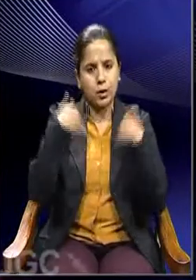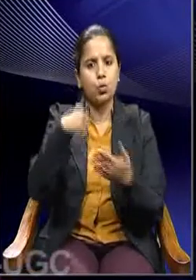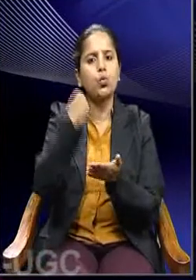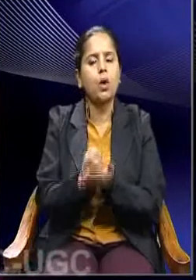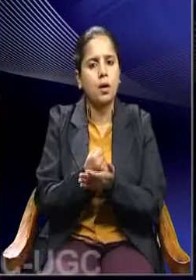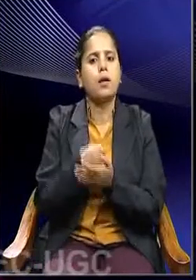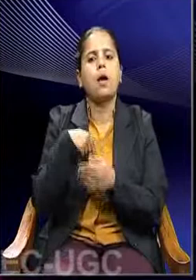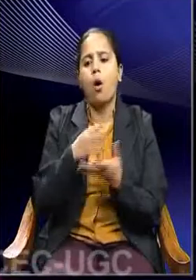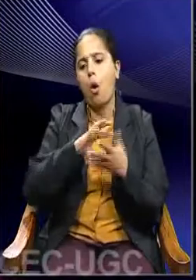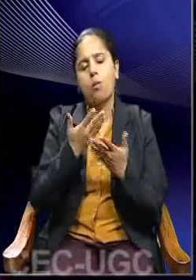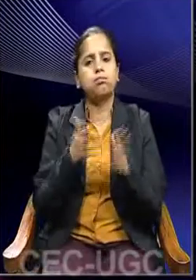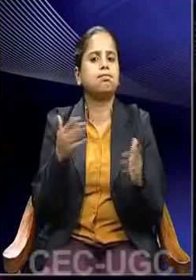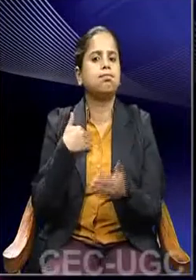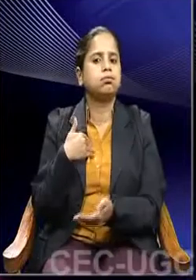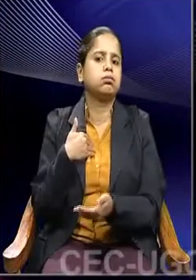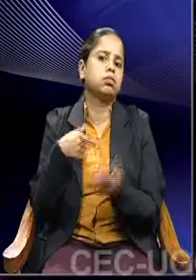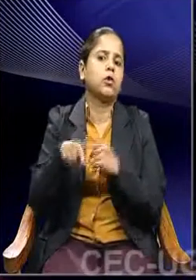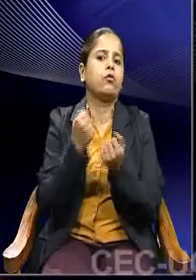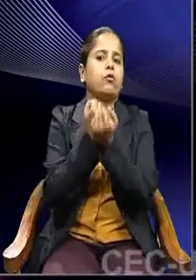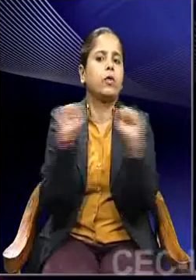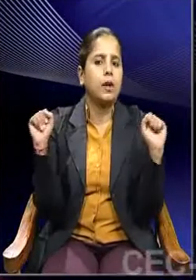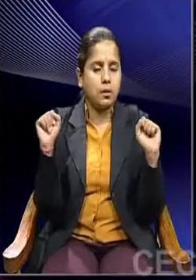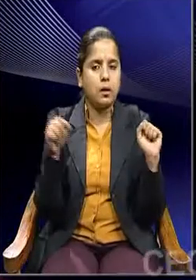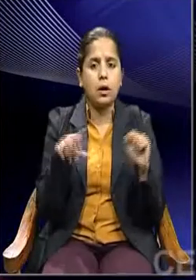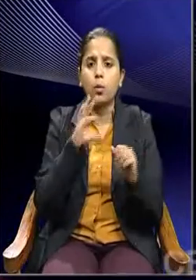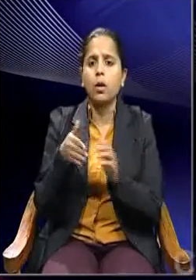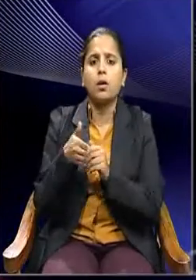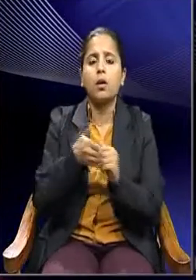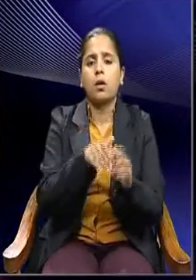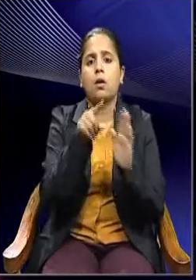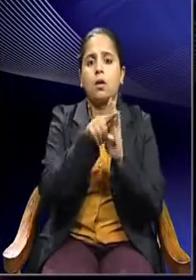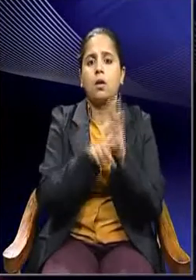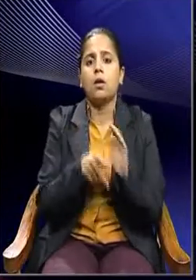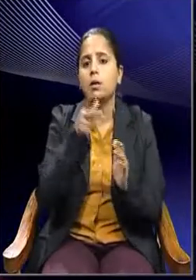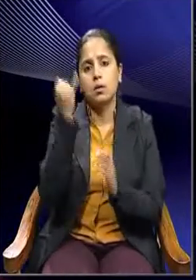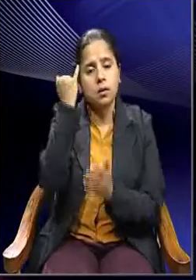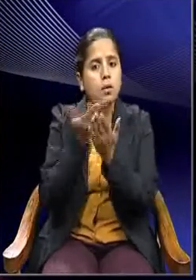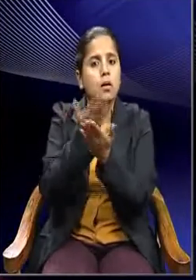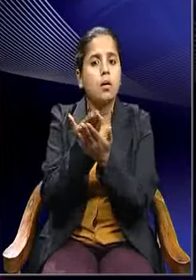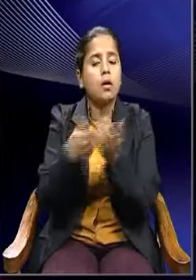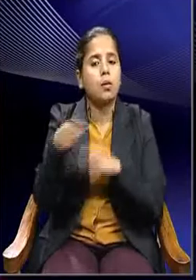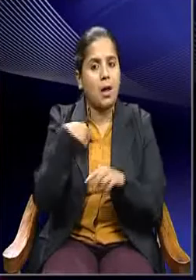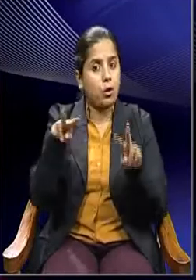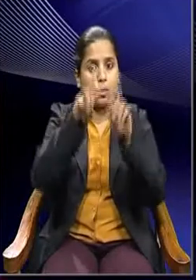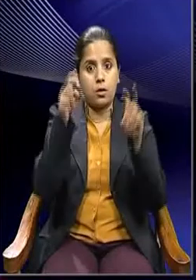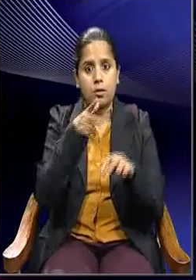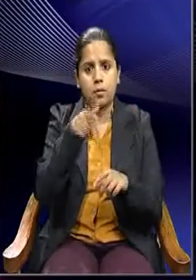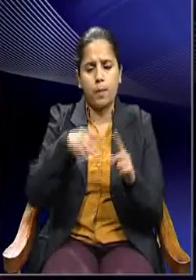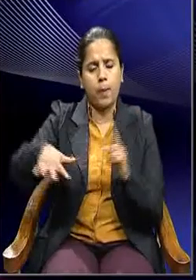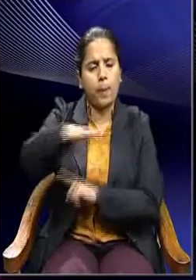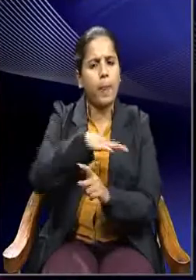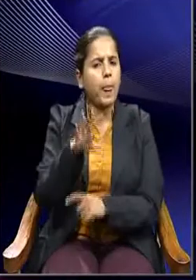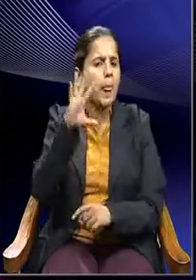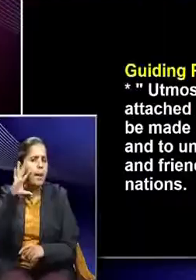fundamental freedoms. One of the important guiding principles, as the recommendation says, and we quote from it, utmost